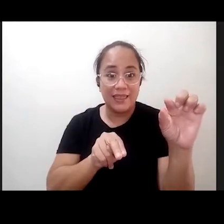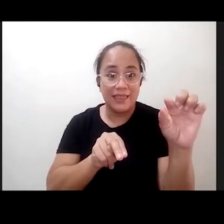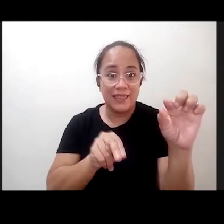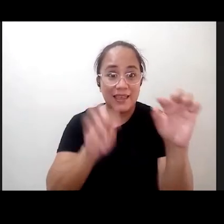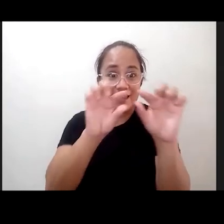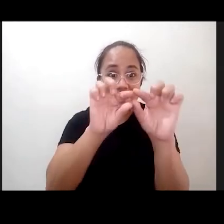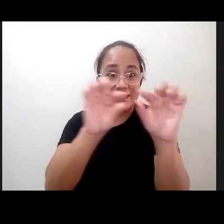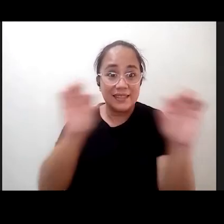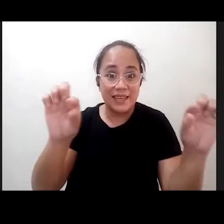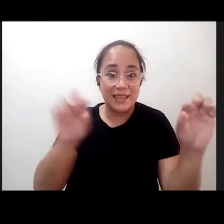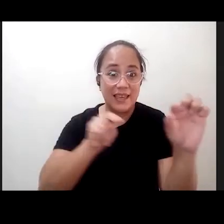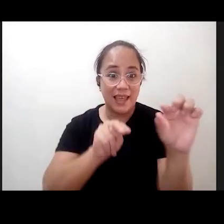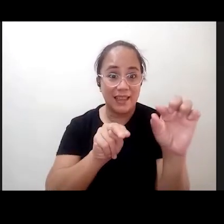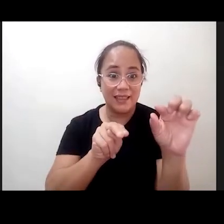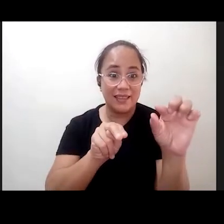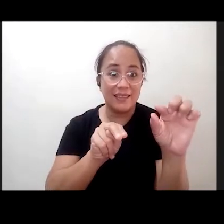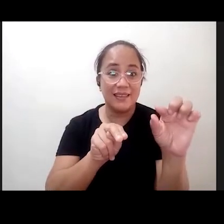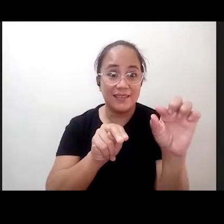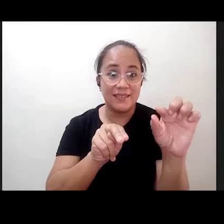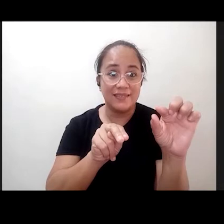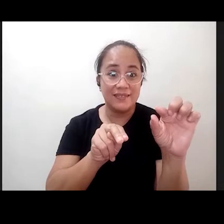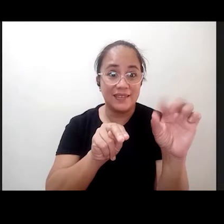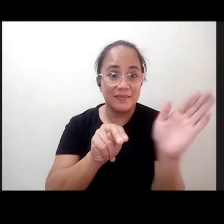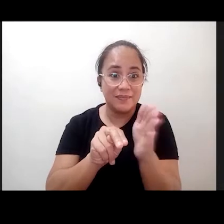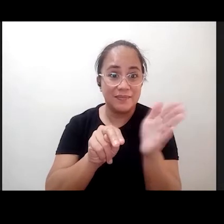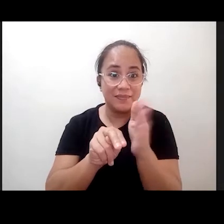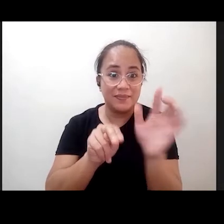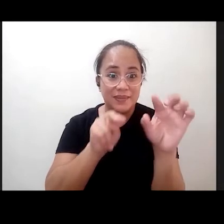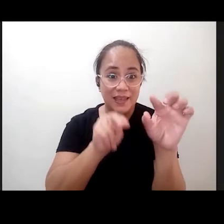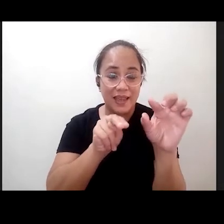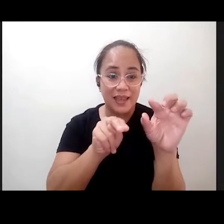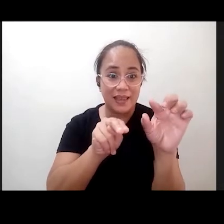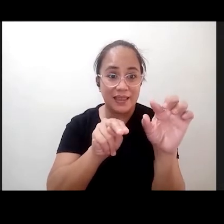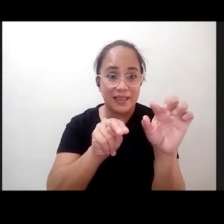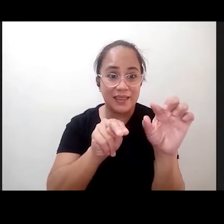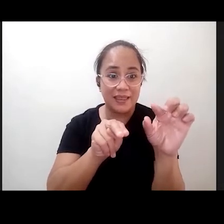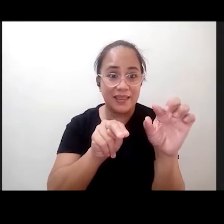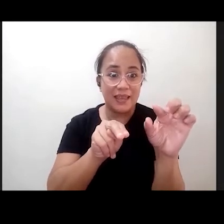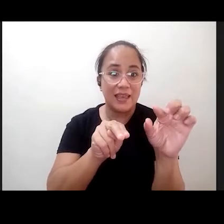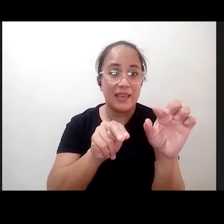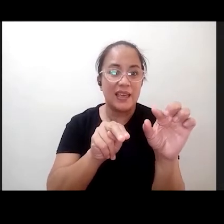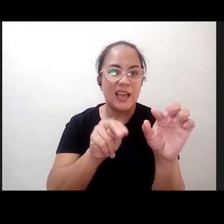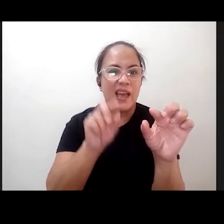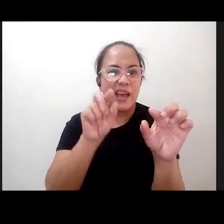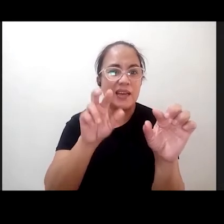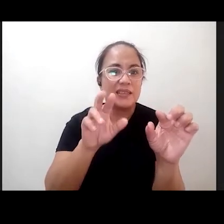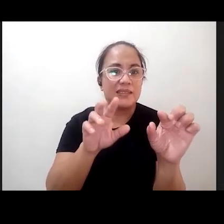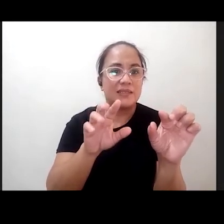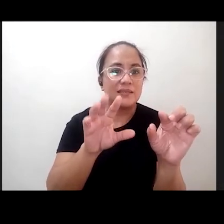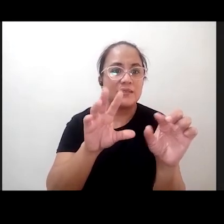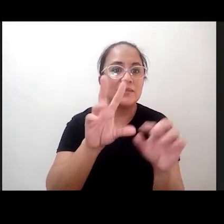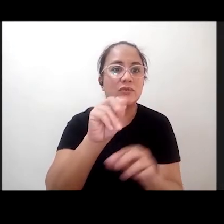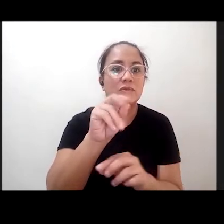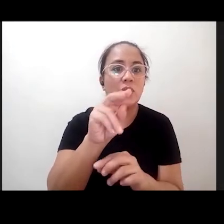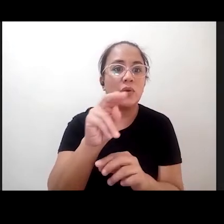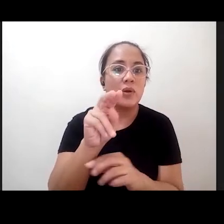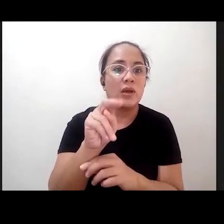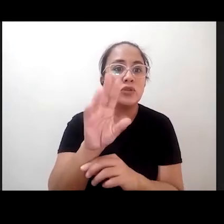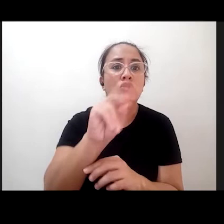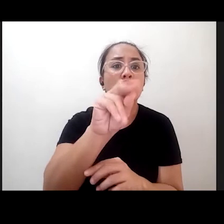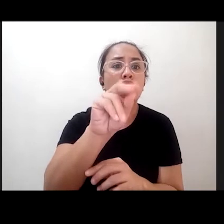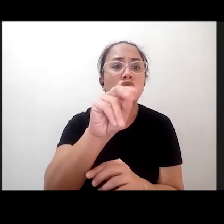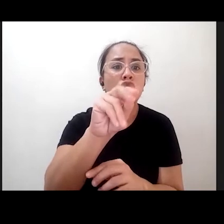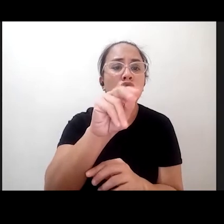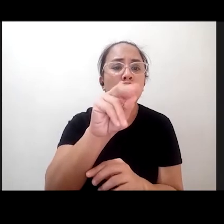Yes. And put in over to the right a little bit. Put spaces in between, put spaces in